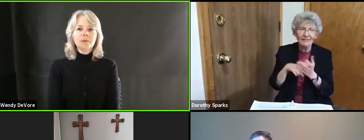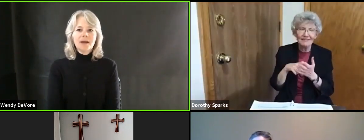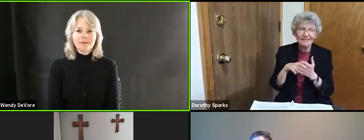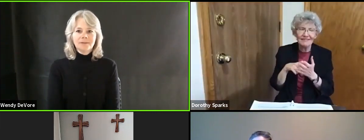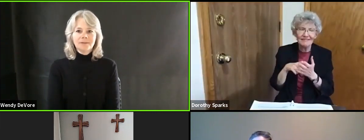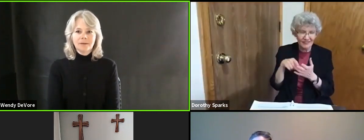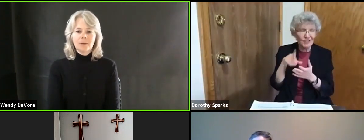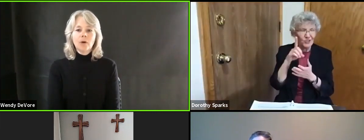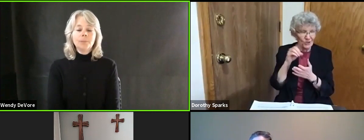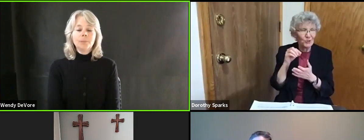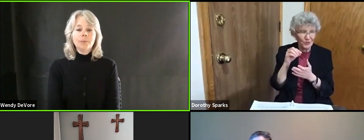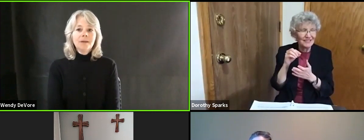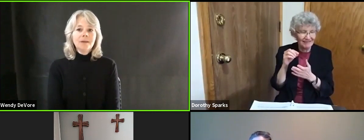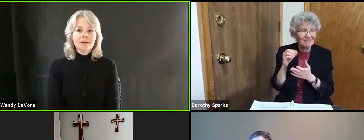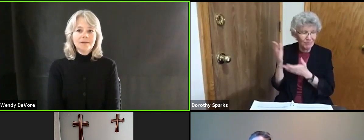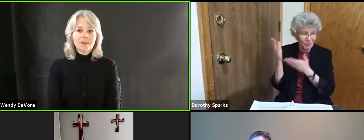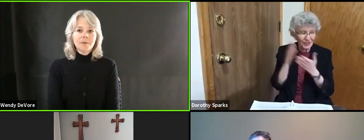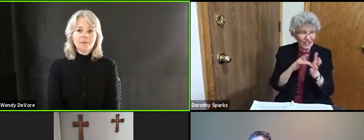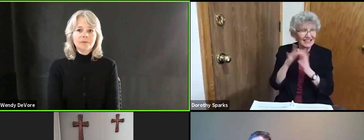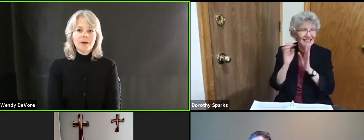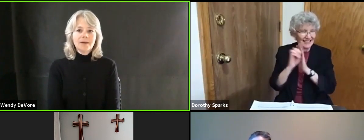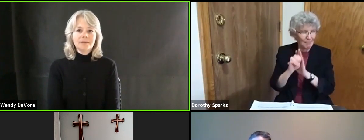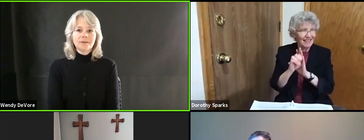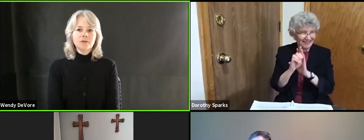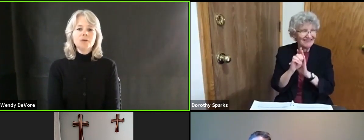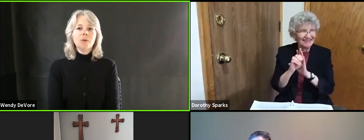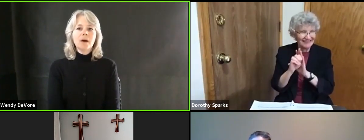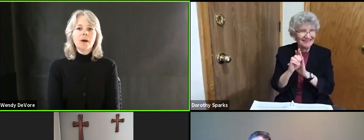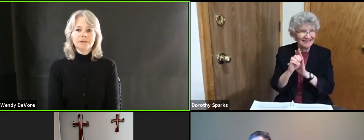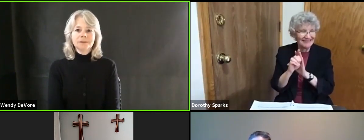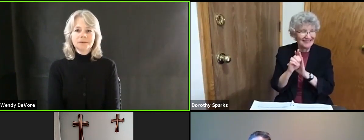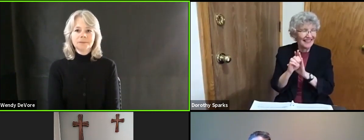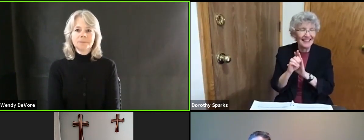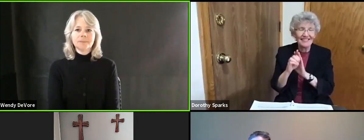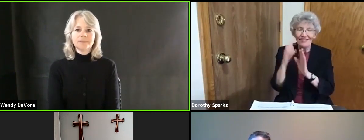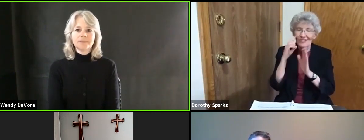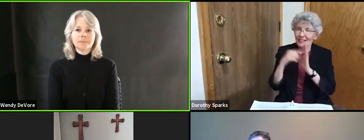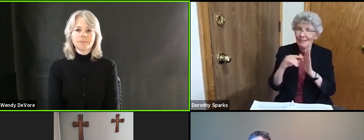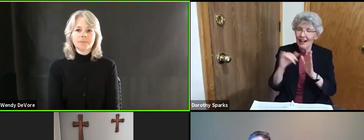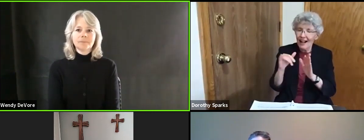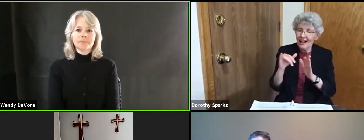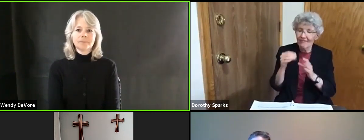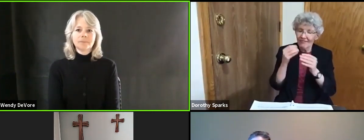of Christ or bring the example of Christ to others.